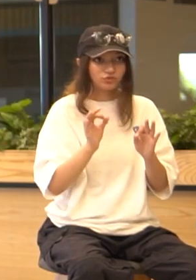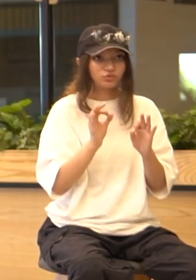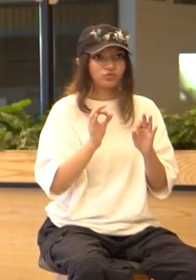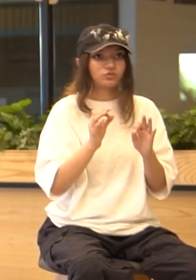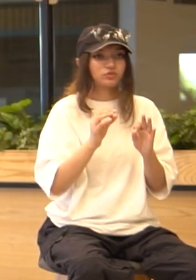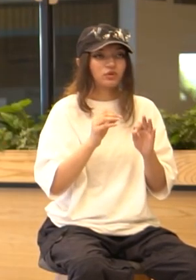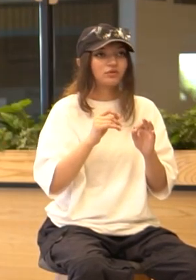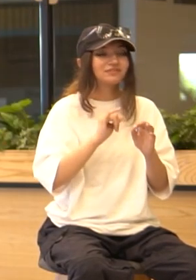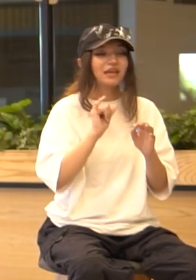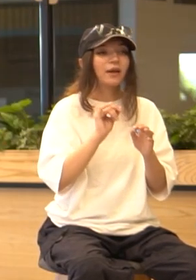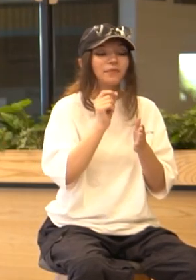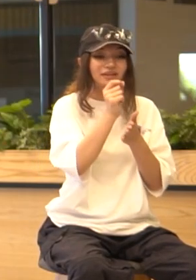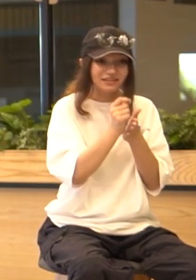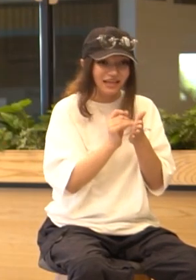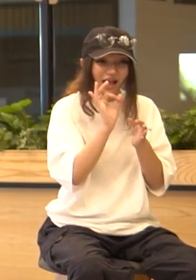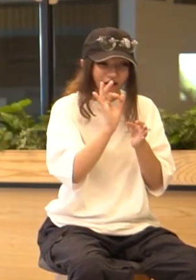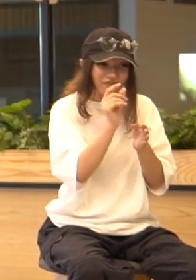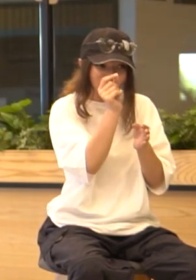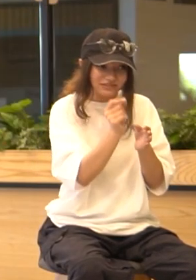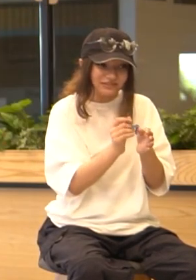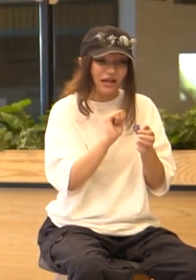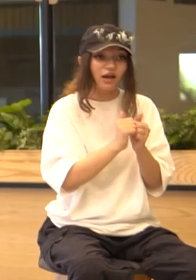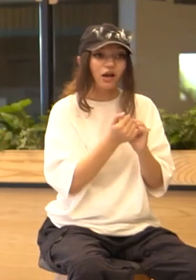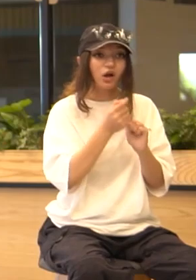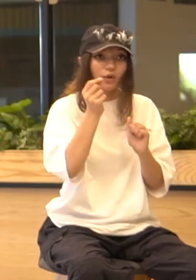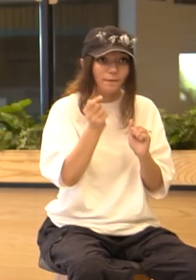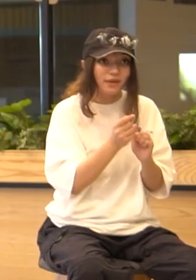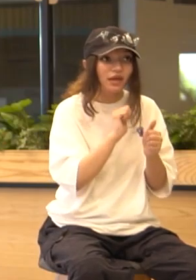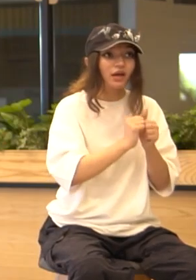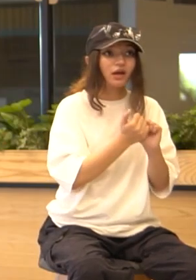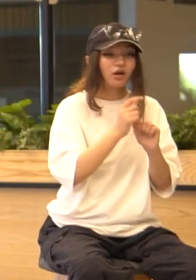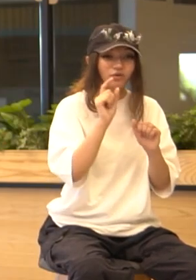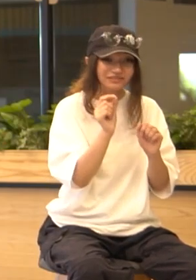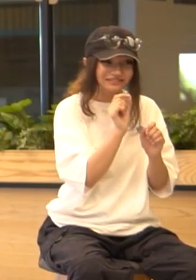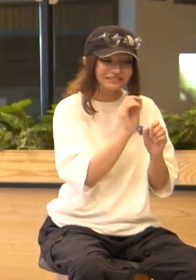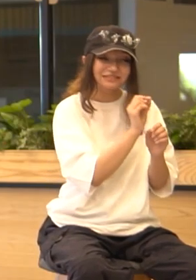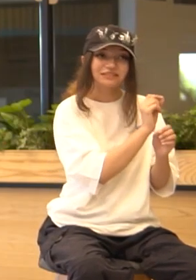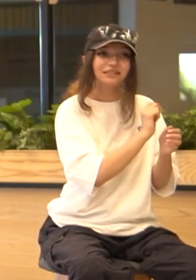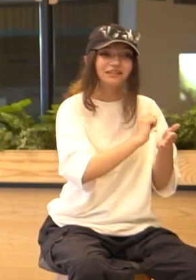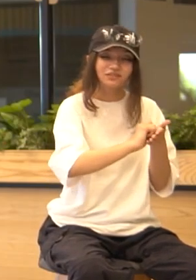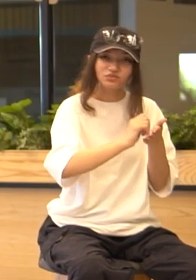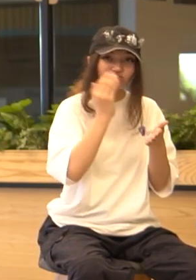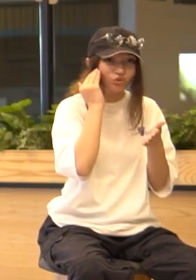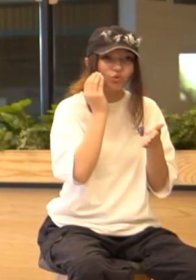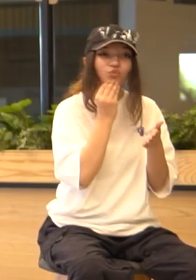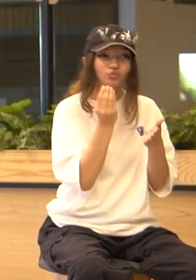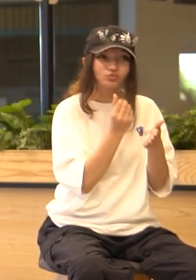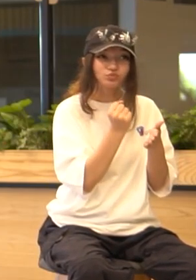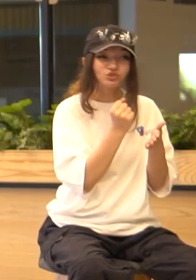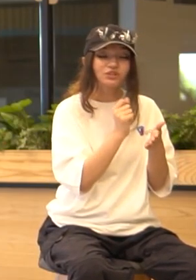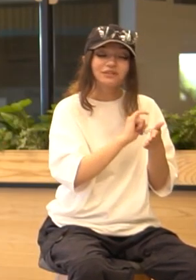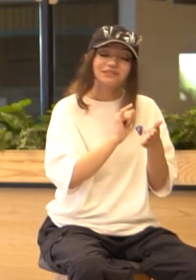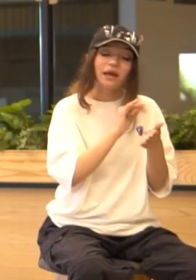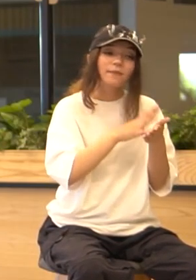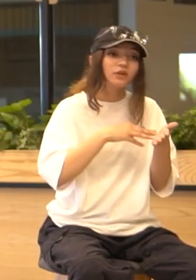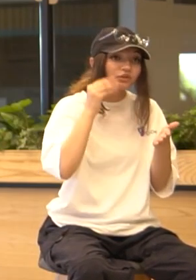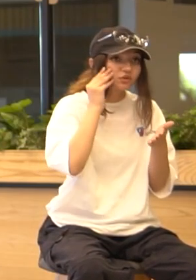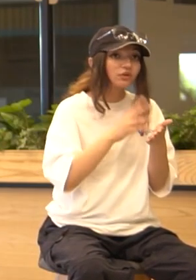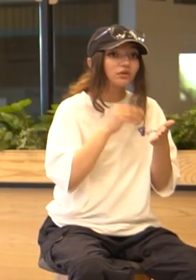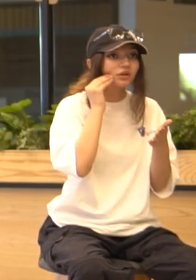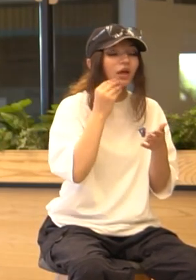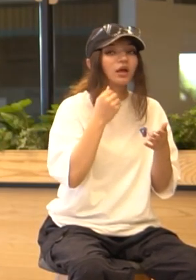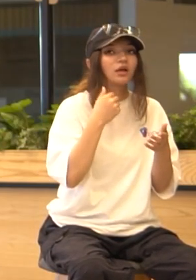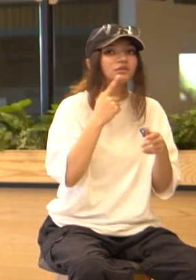explore the very complicated jor tors, and just like putting something that was reasonably good out